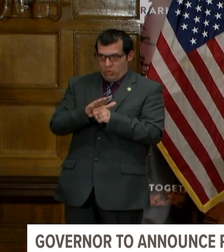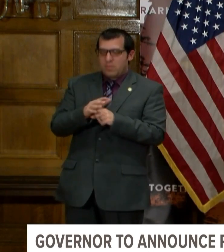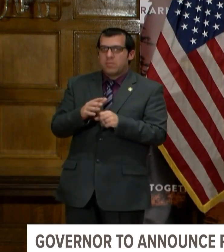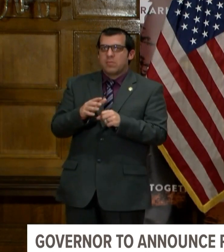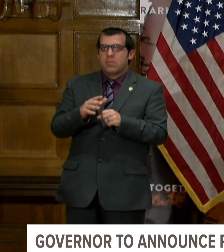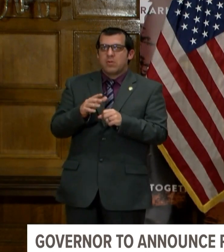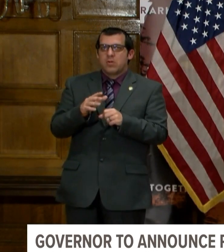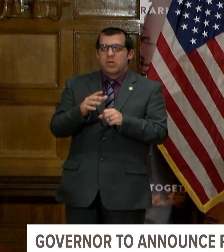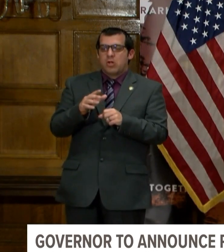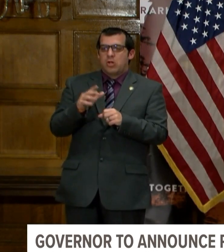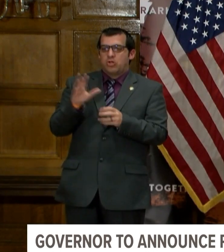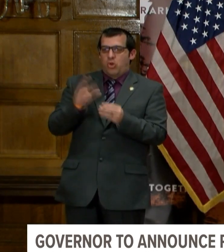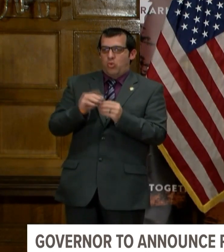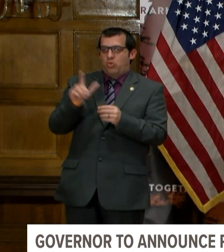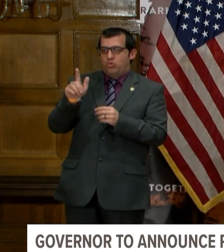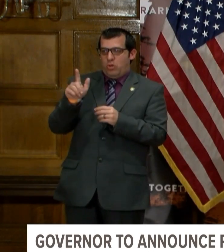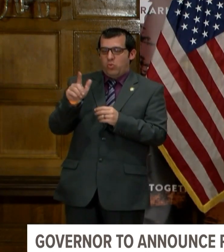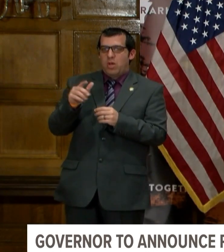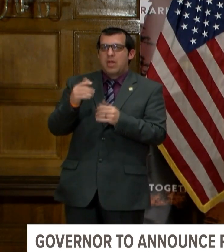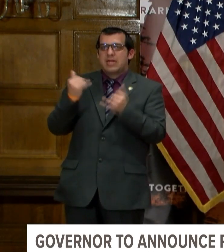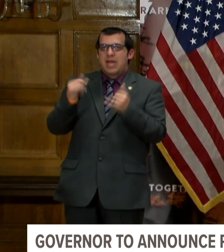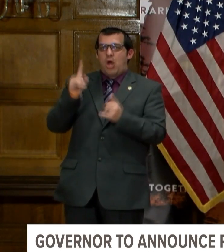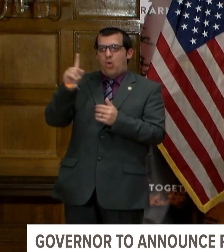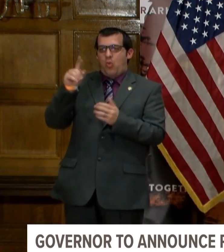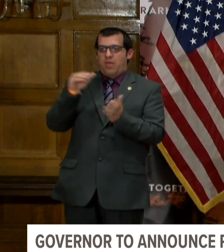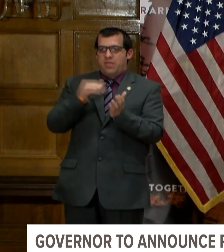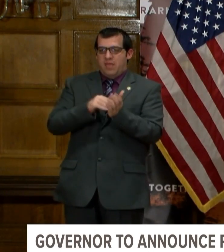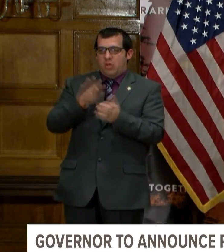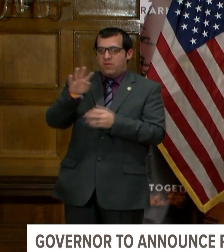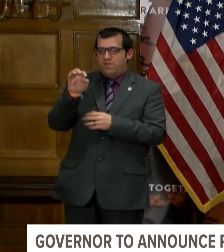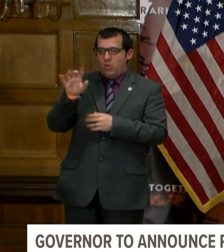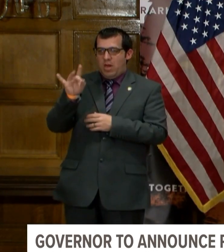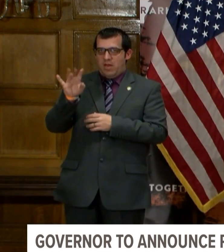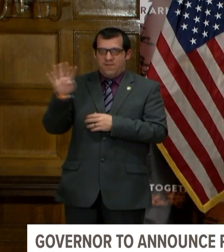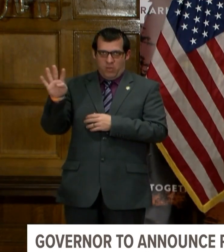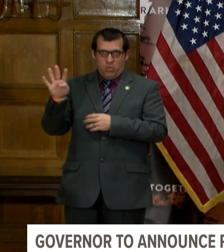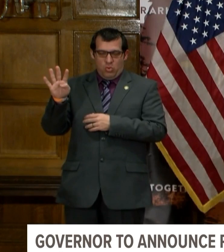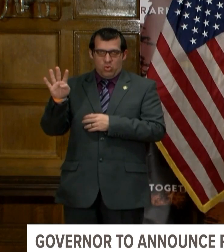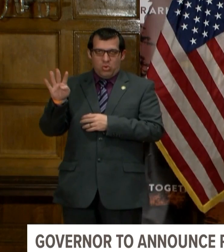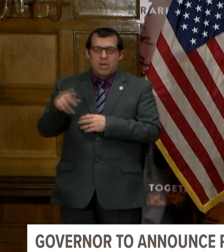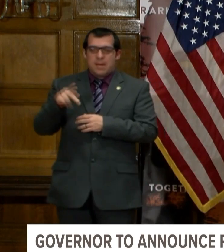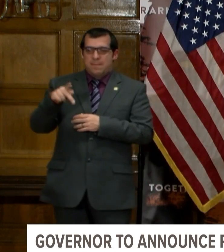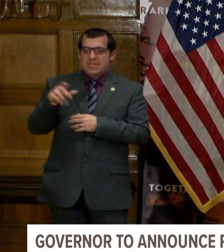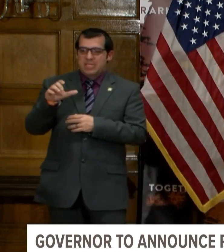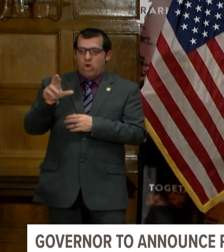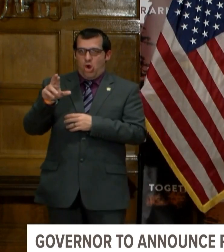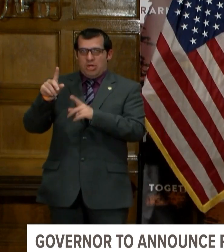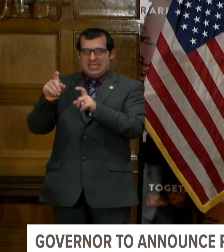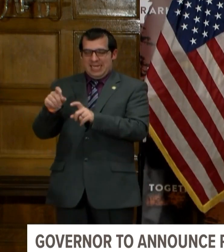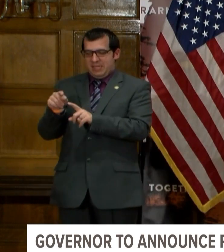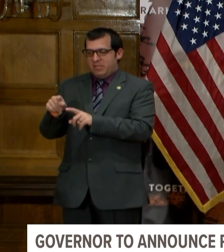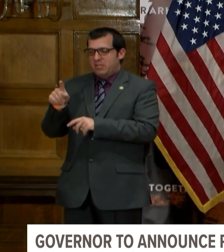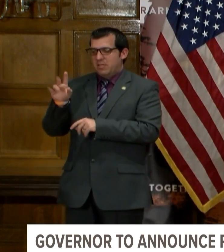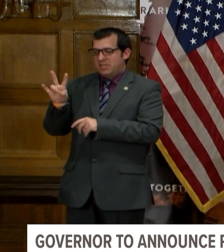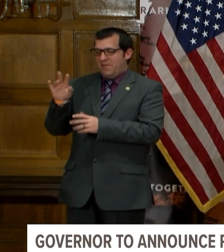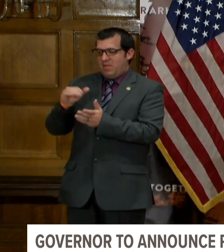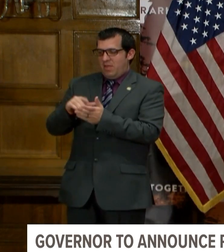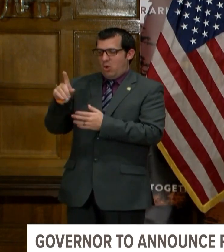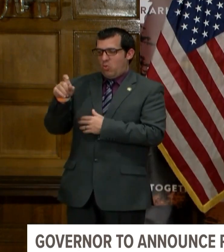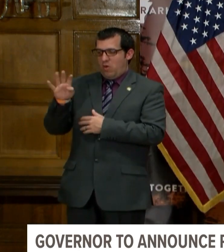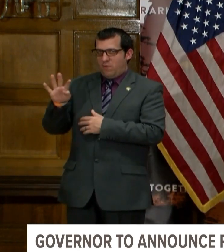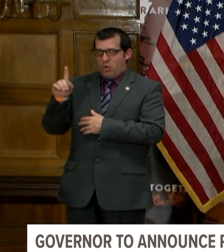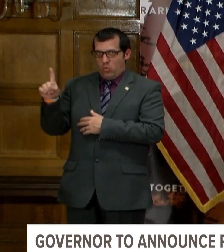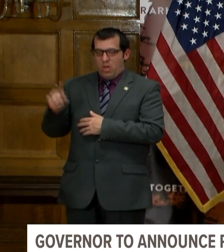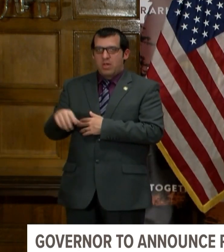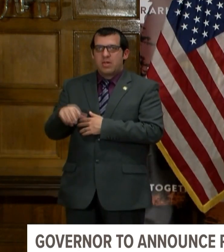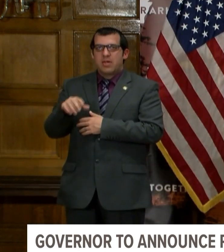at 21. That brings us to 1,484. PCR testing was at 7,141.